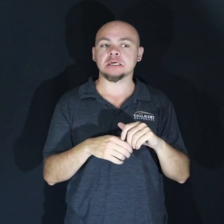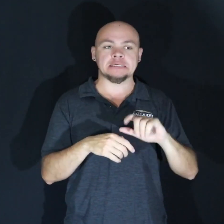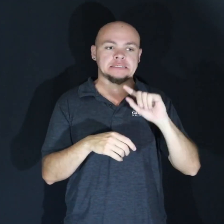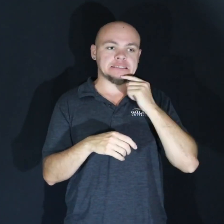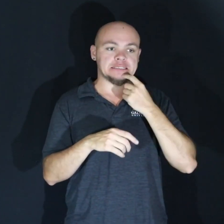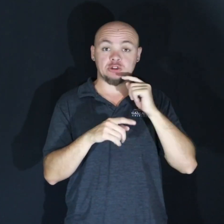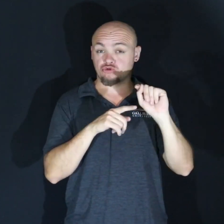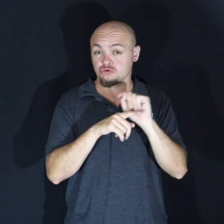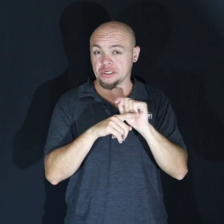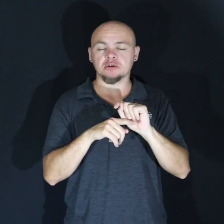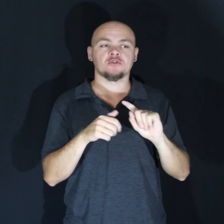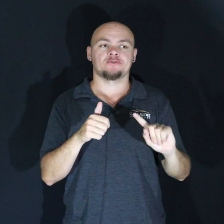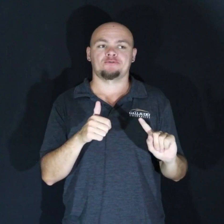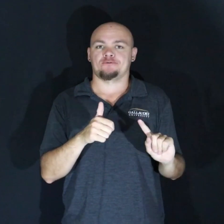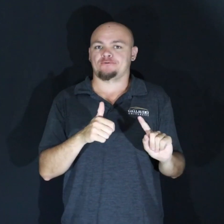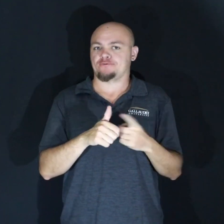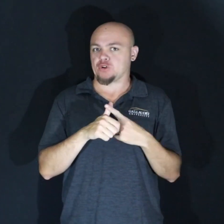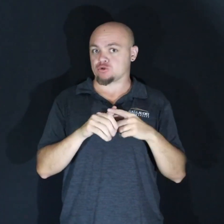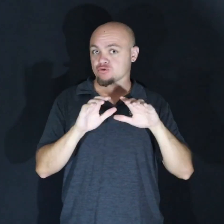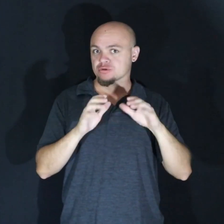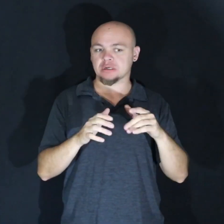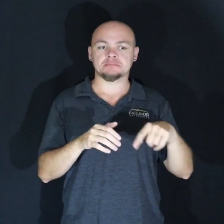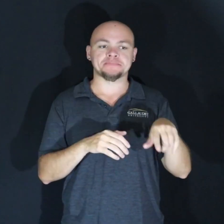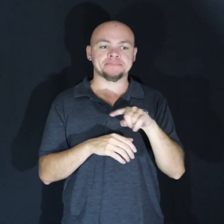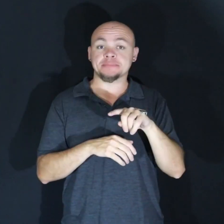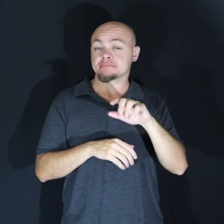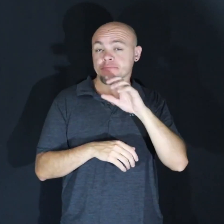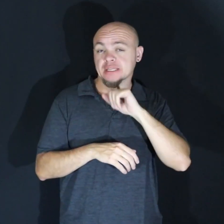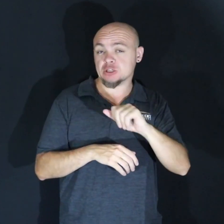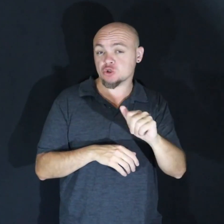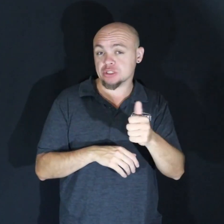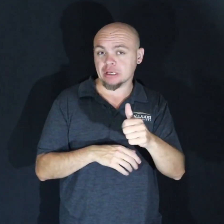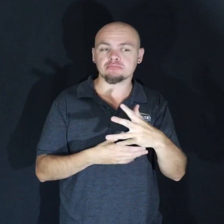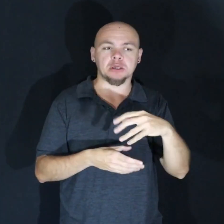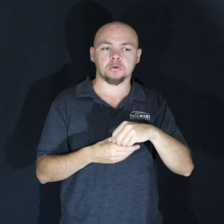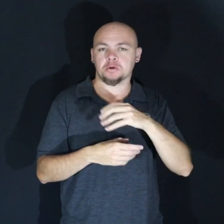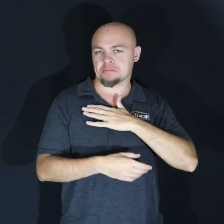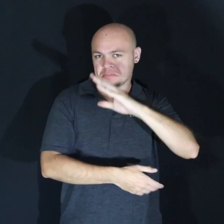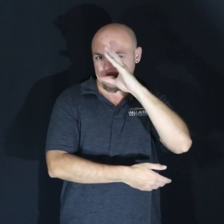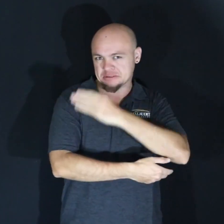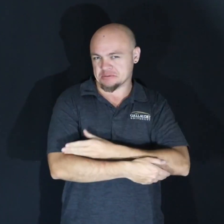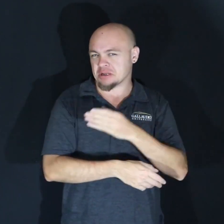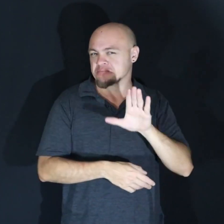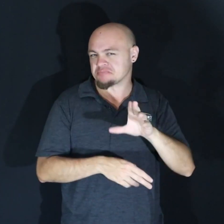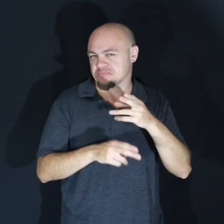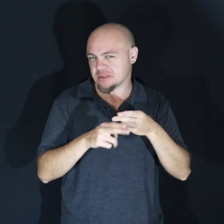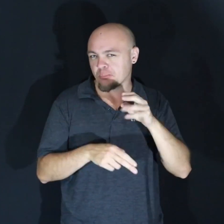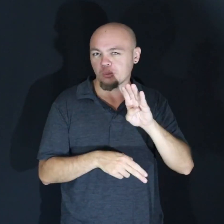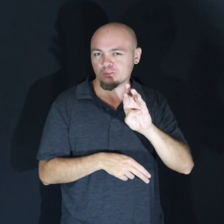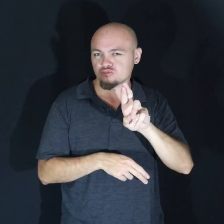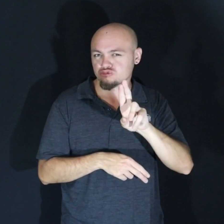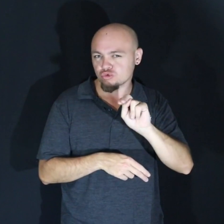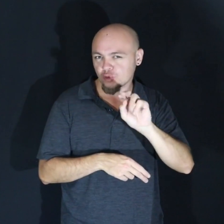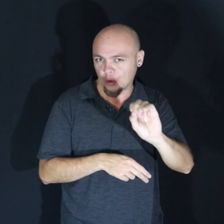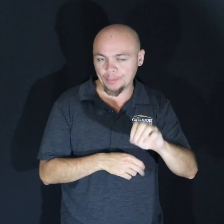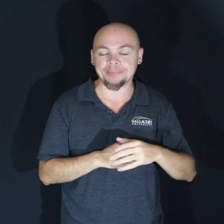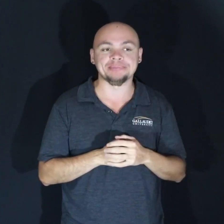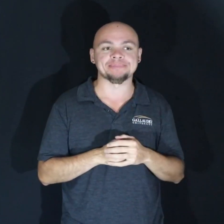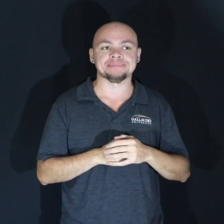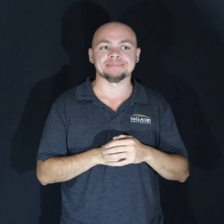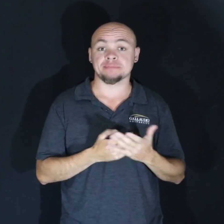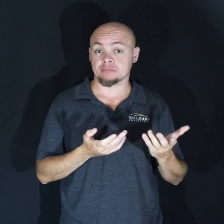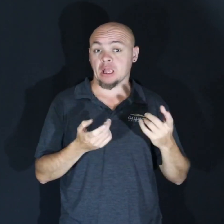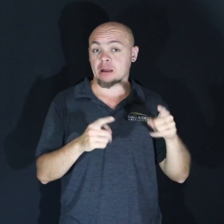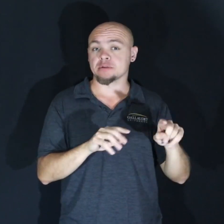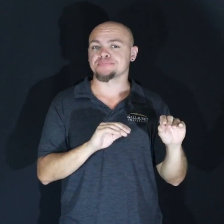first course in the park with a group of 10-year-olds, including my son Bruno. Since then, we've moved into the garden at